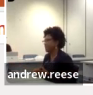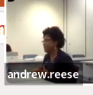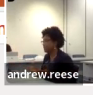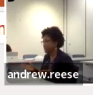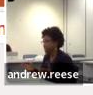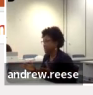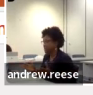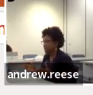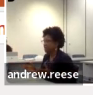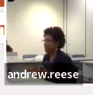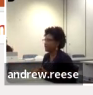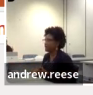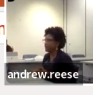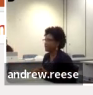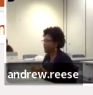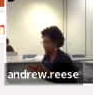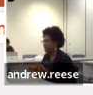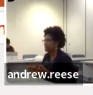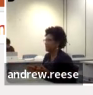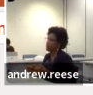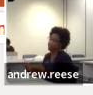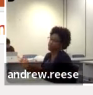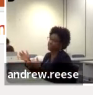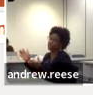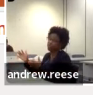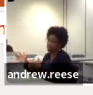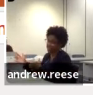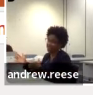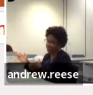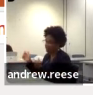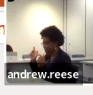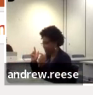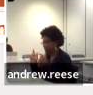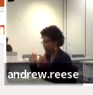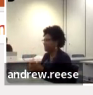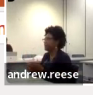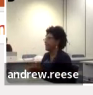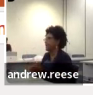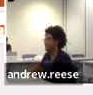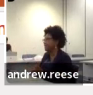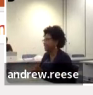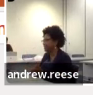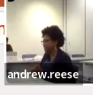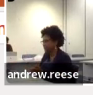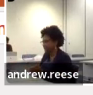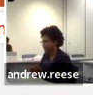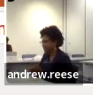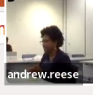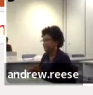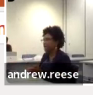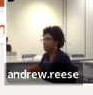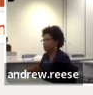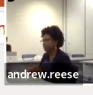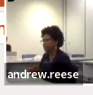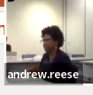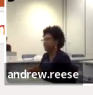for instance, if a client or person supported is not engaging in